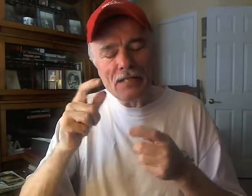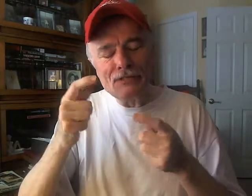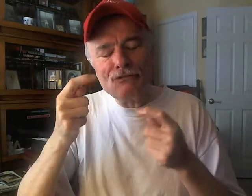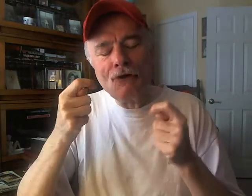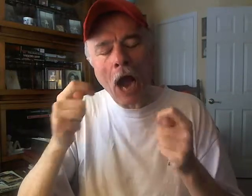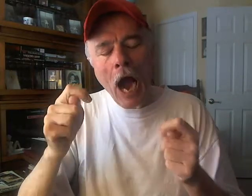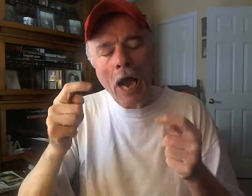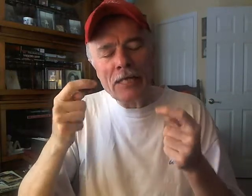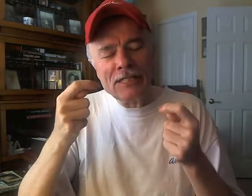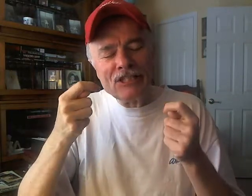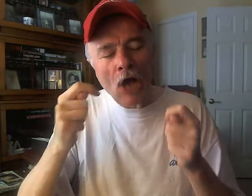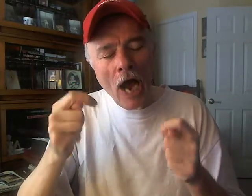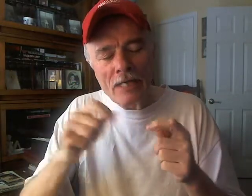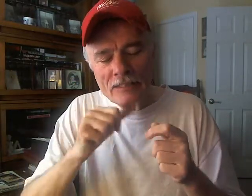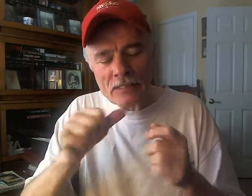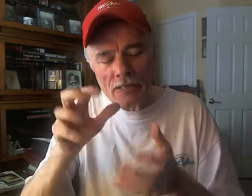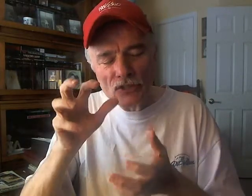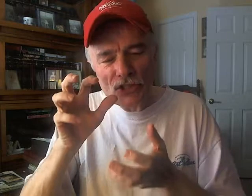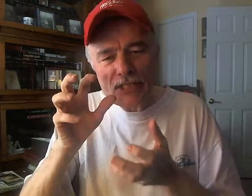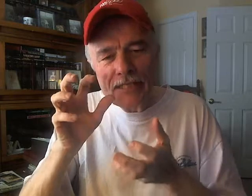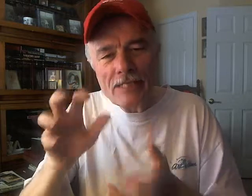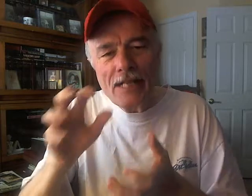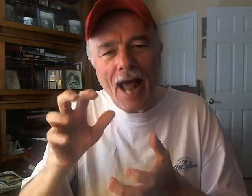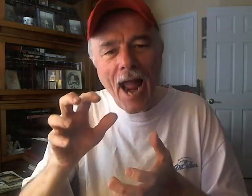Let's try not to lie.